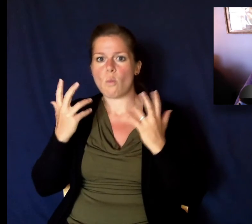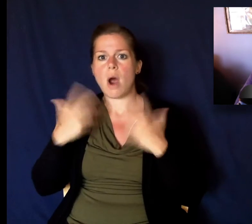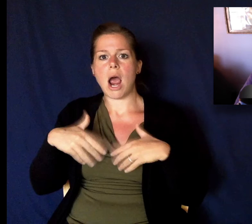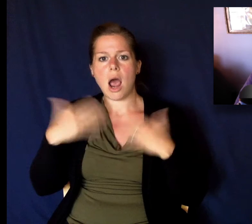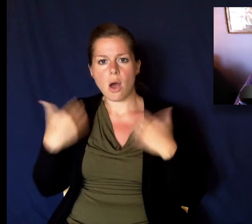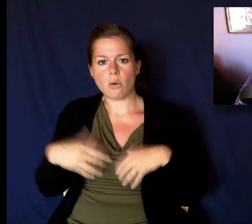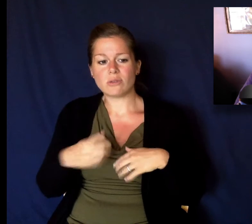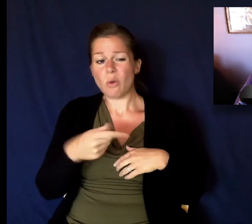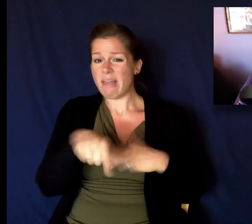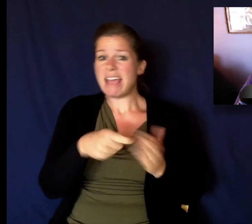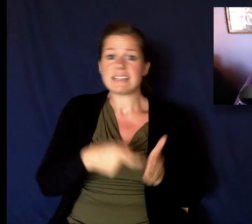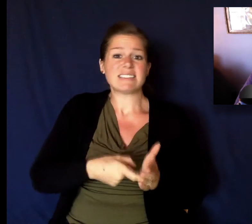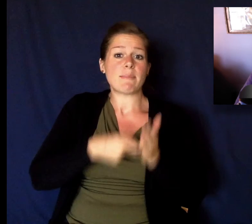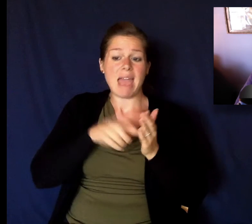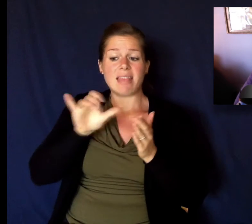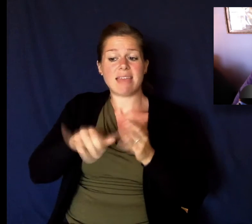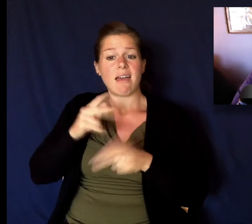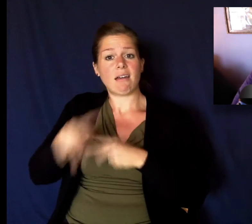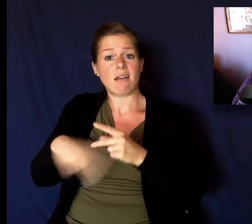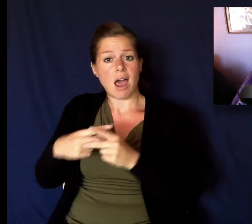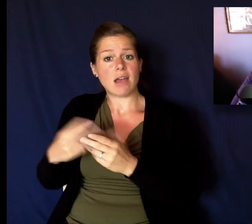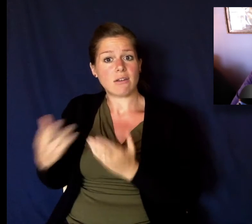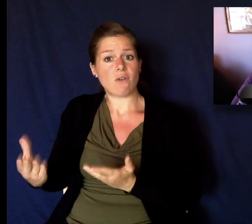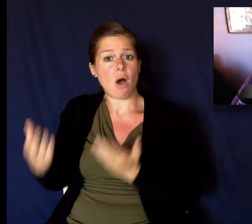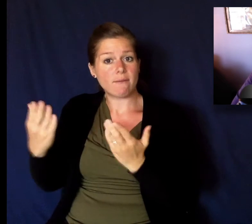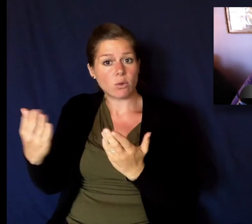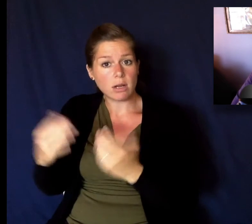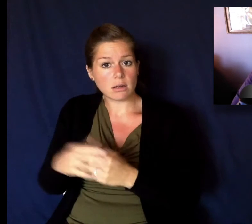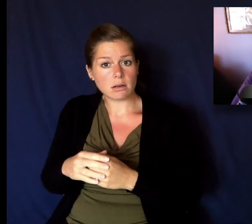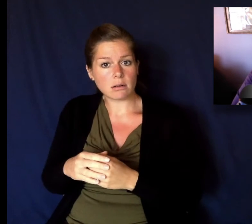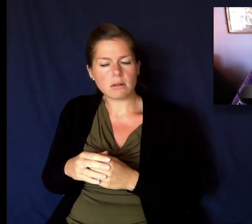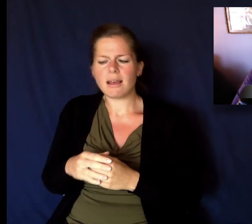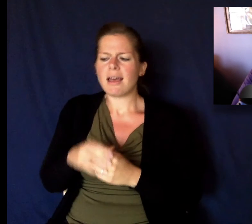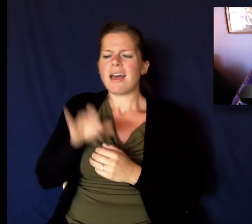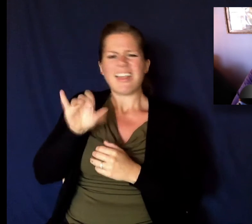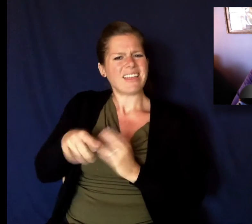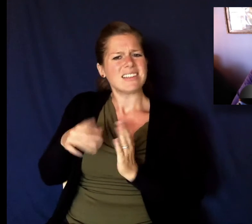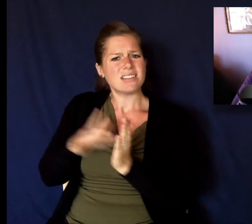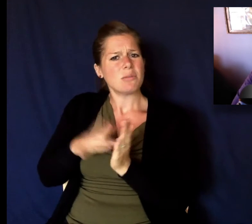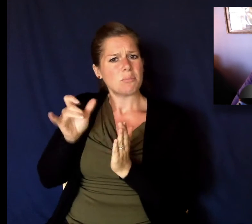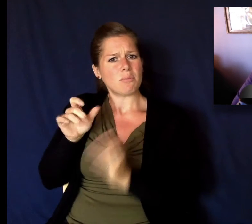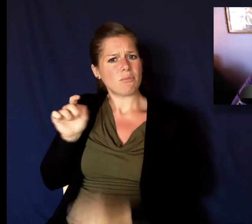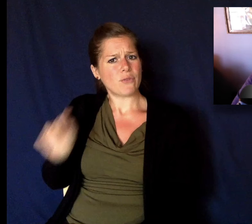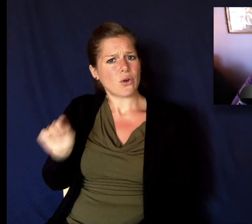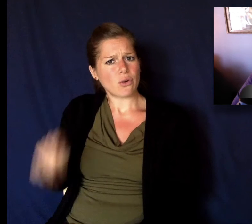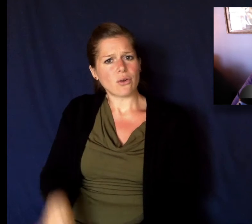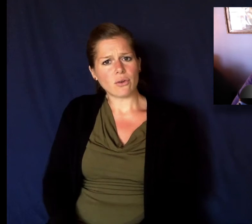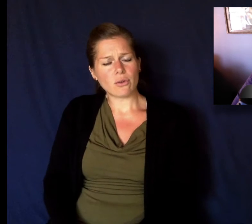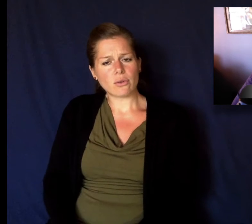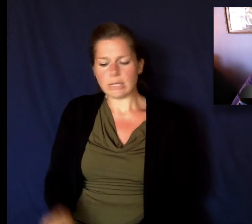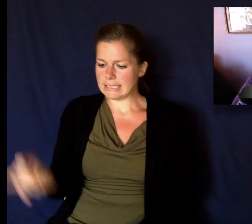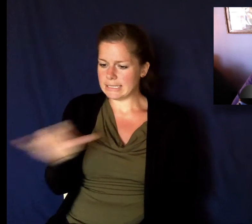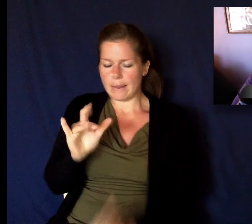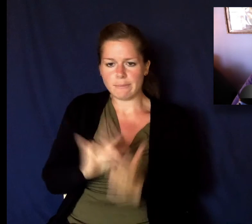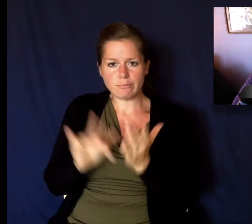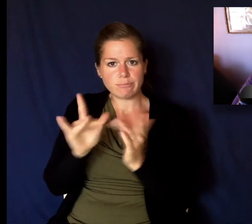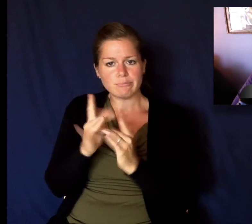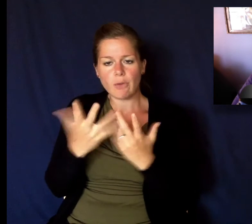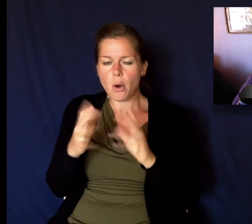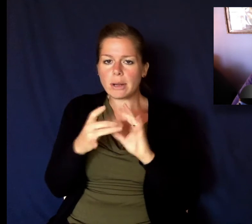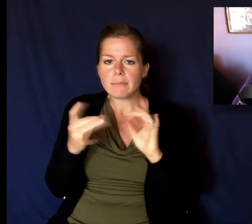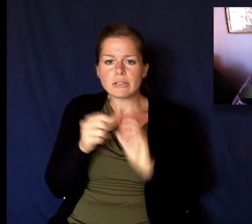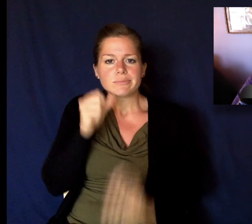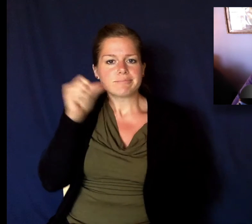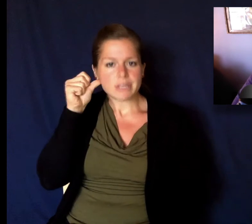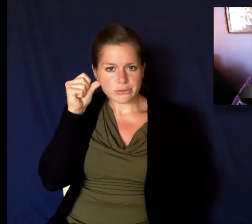Lord worth it? This is an abuse. This is an abuse of the widow that Jesus was talking about